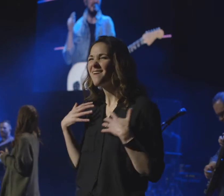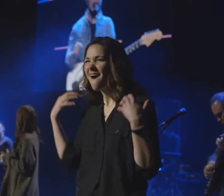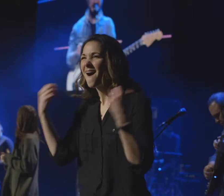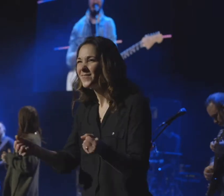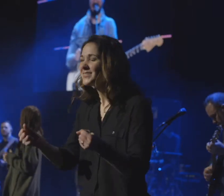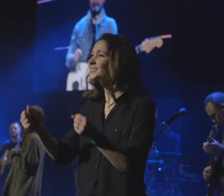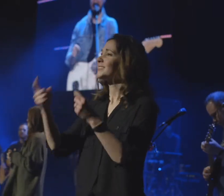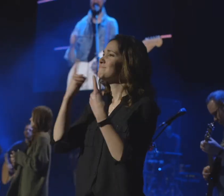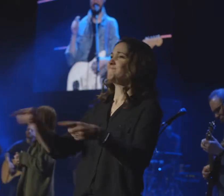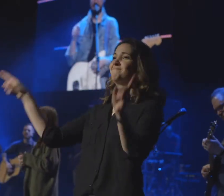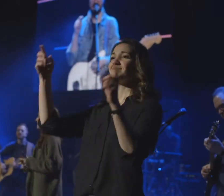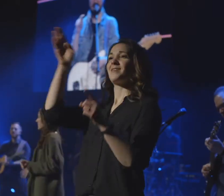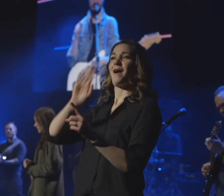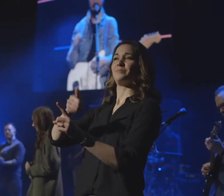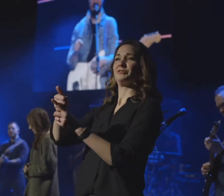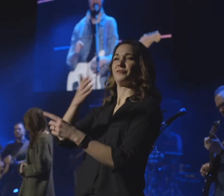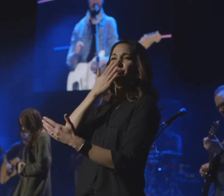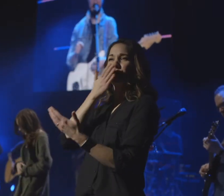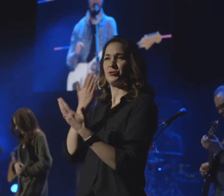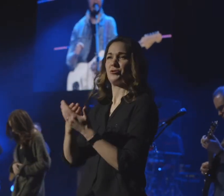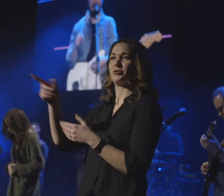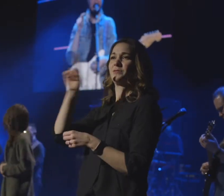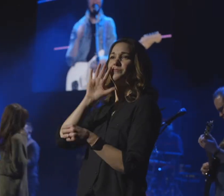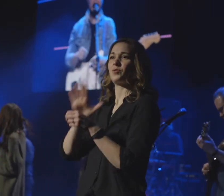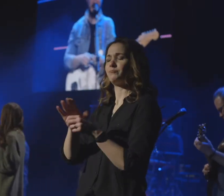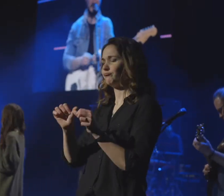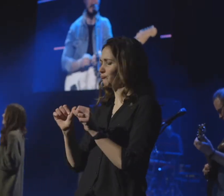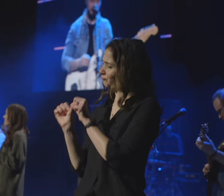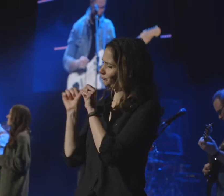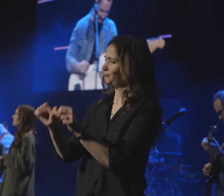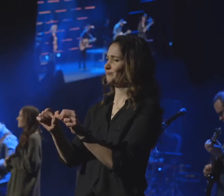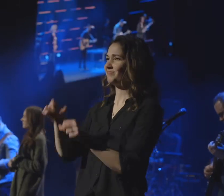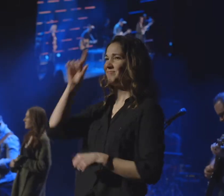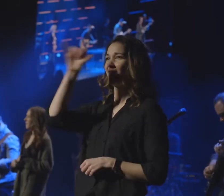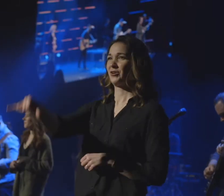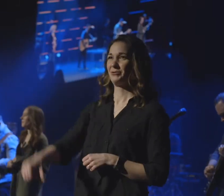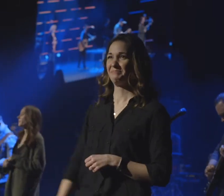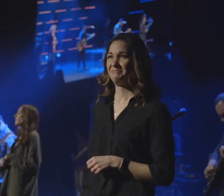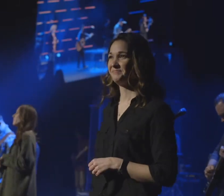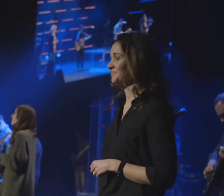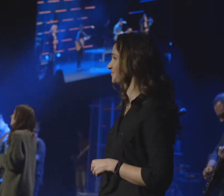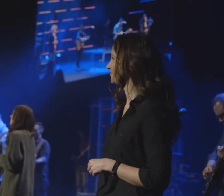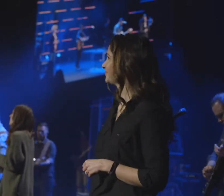is good and that His promises never fail. Come on, let's sing together.